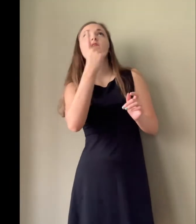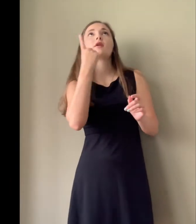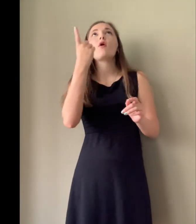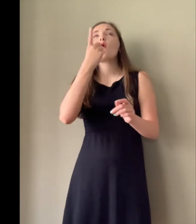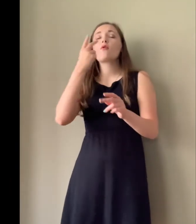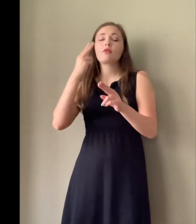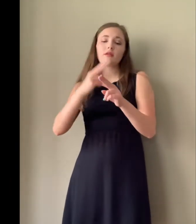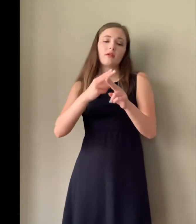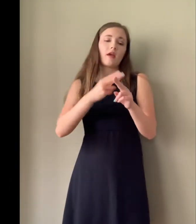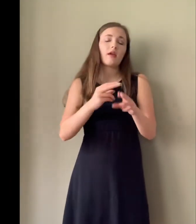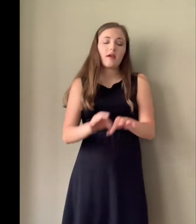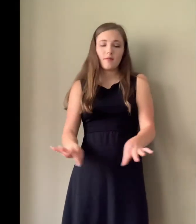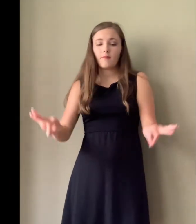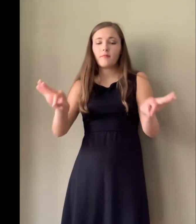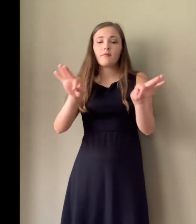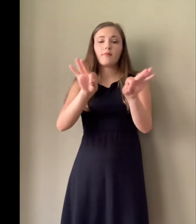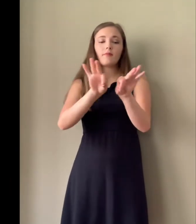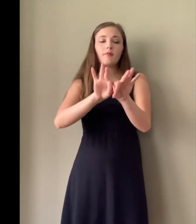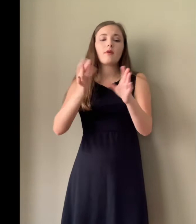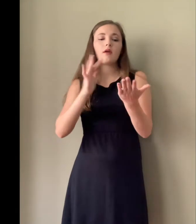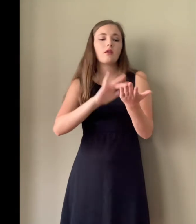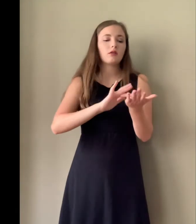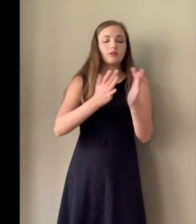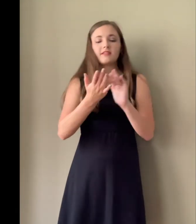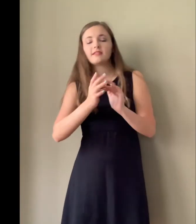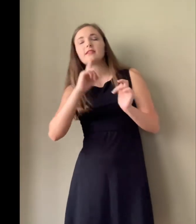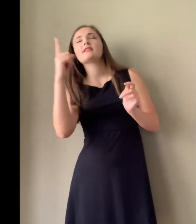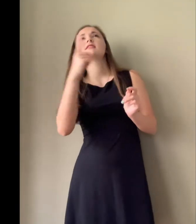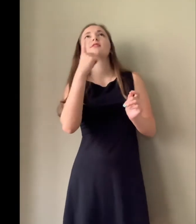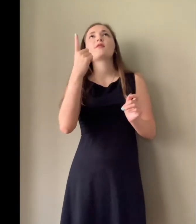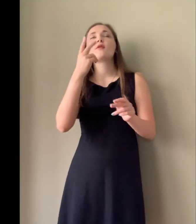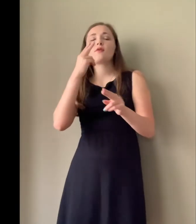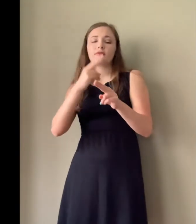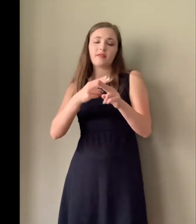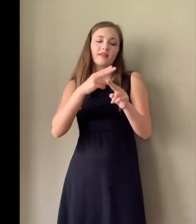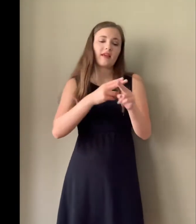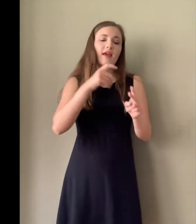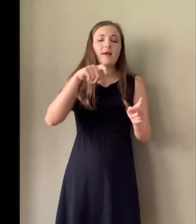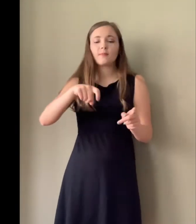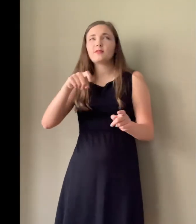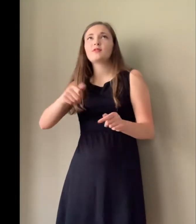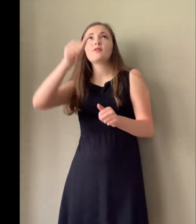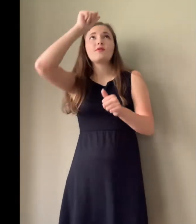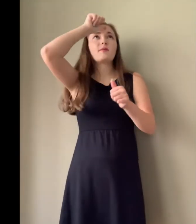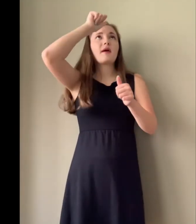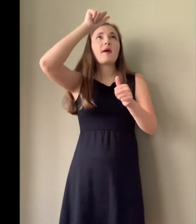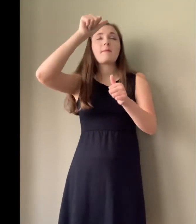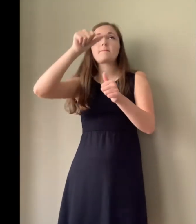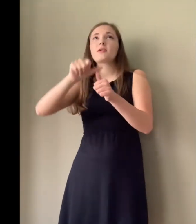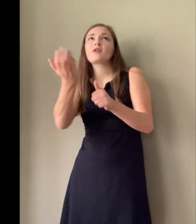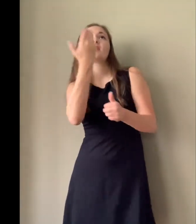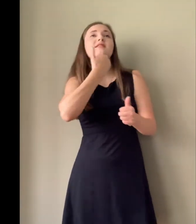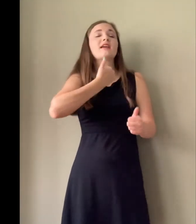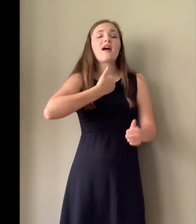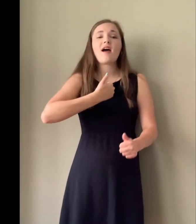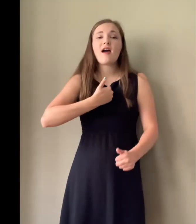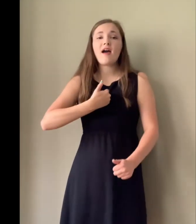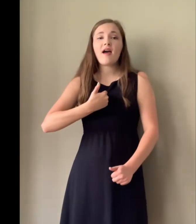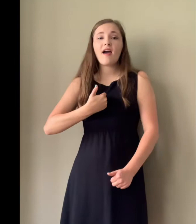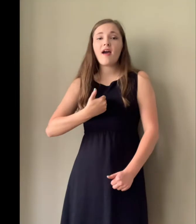Jesus is the only name. Jesus is the only name to remember.